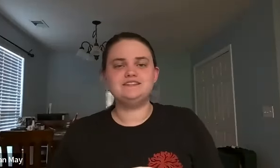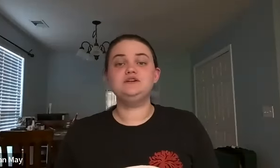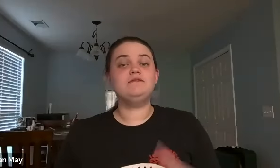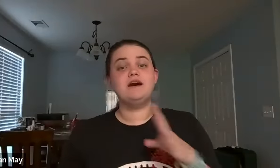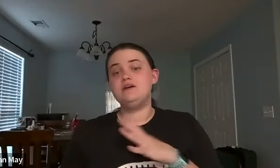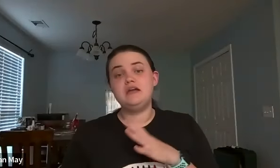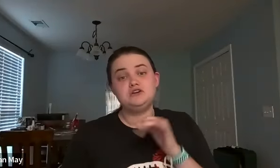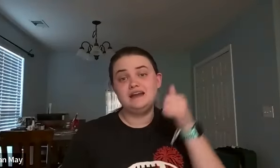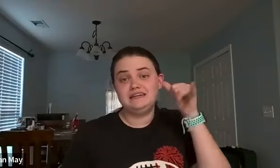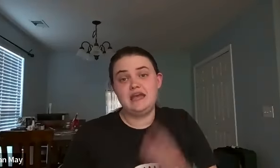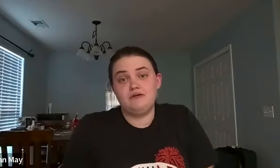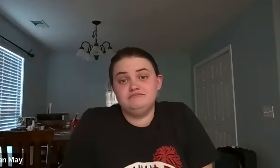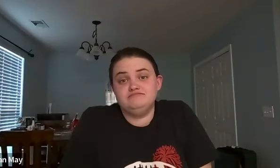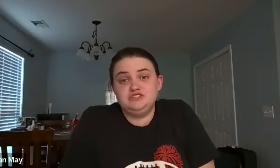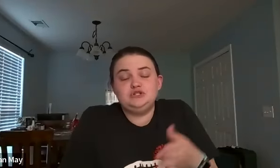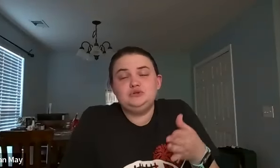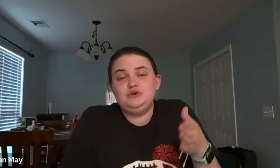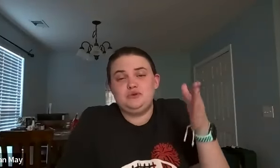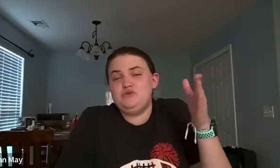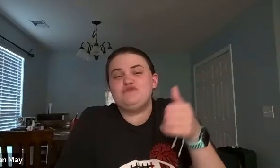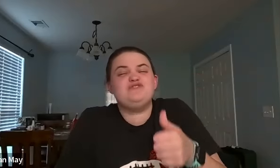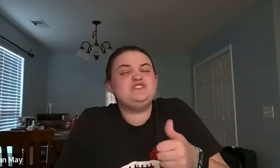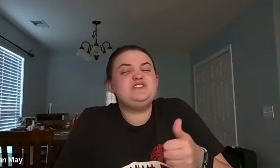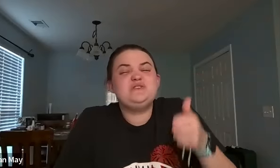you know what? Fine. Okay, you're not eating cow. You